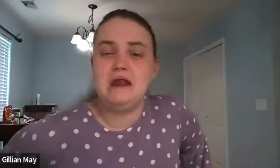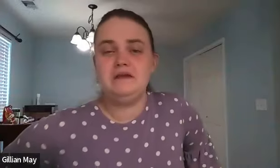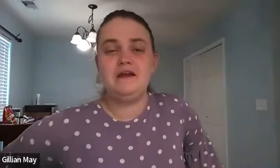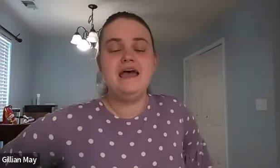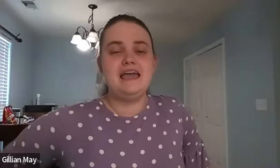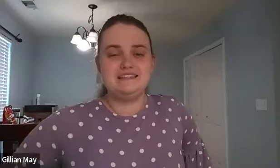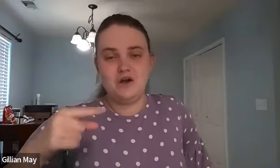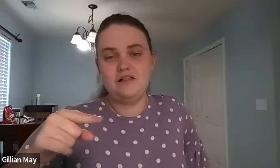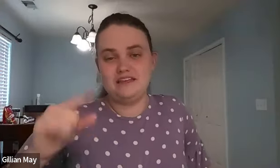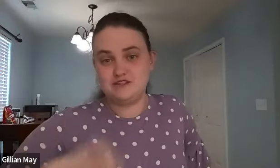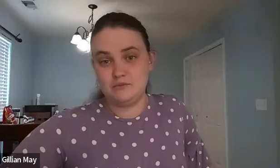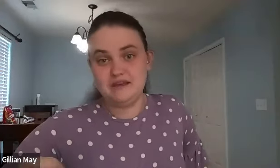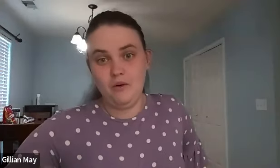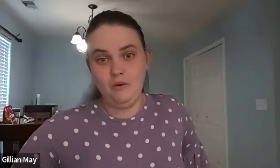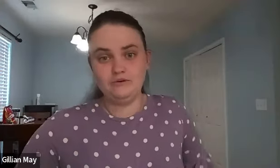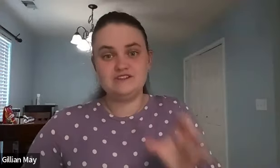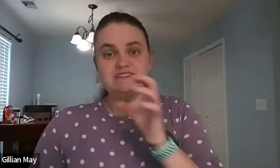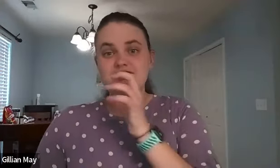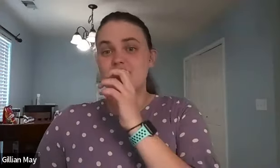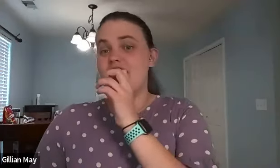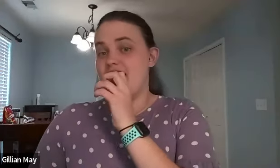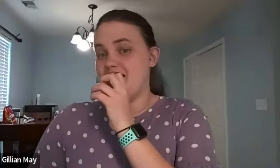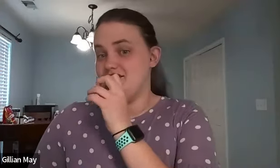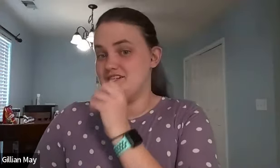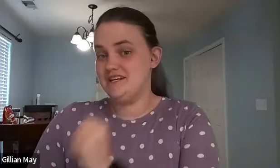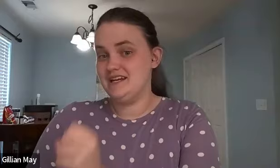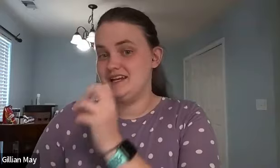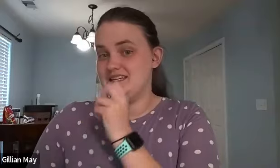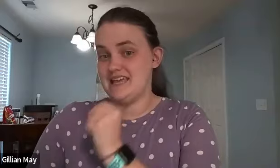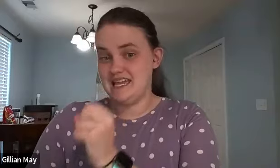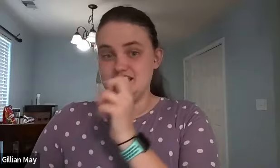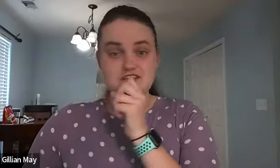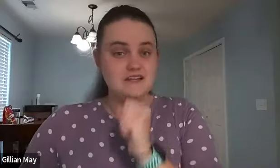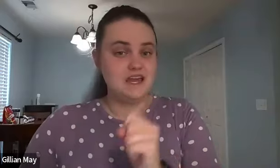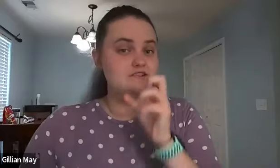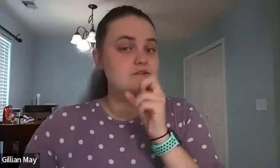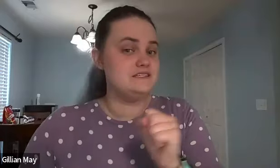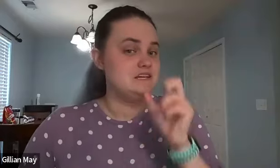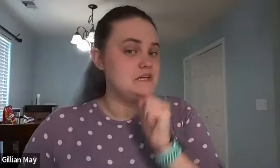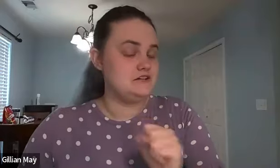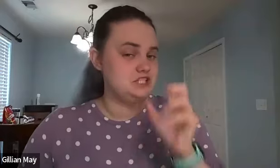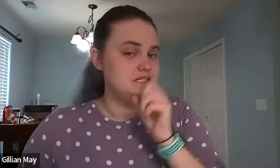don't care. It's being old. So the sign for age is age. You like kind of do a fist and come down your chin.